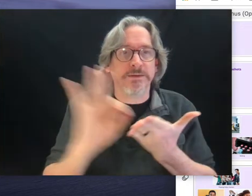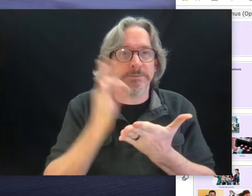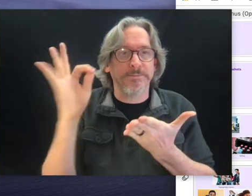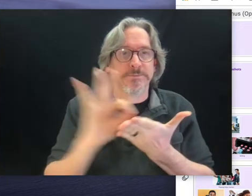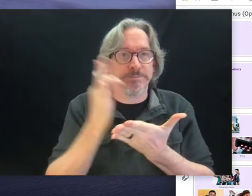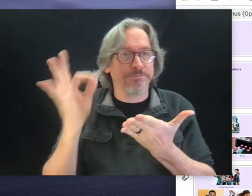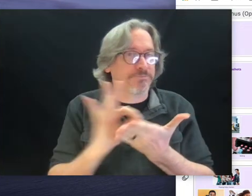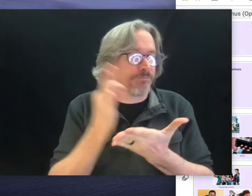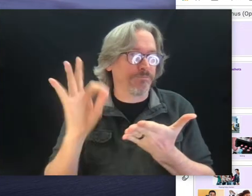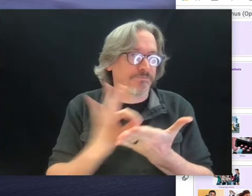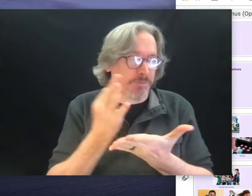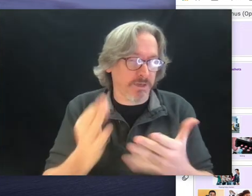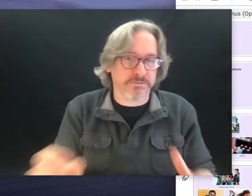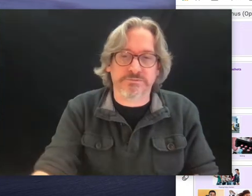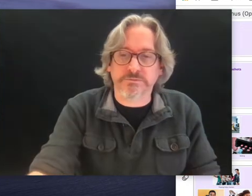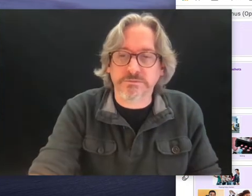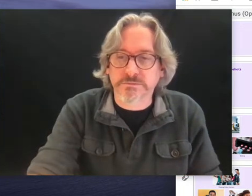Sewing.